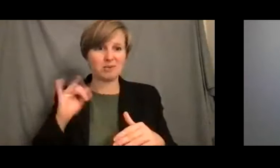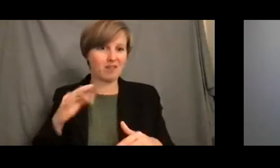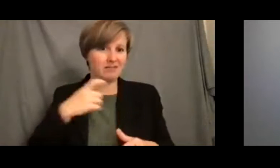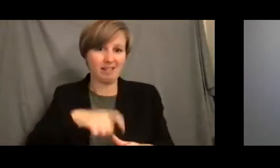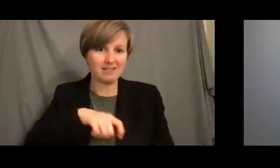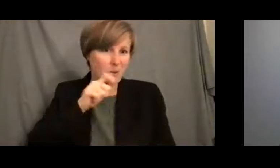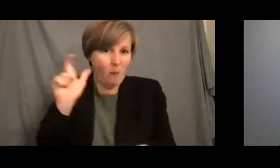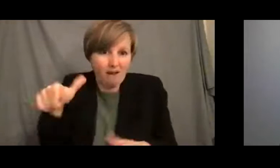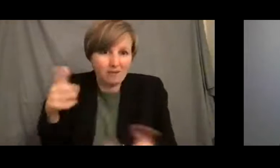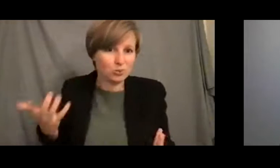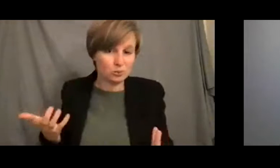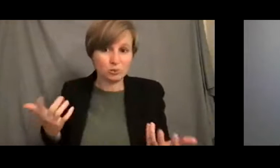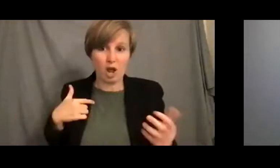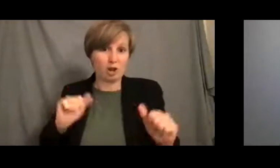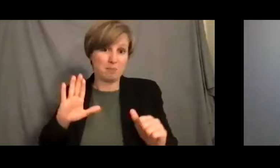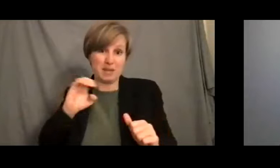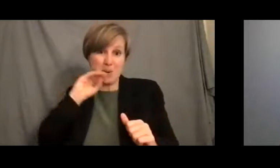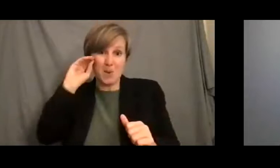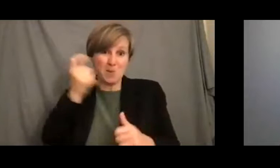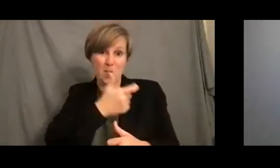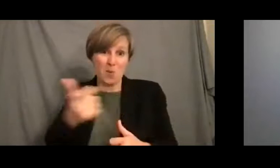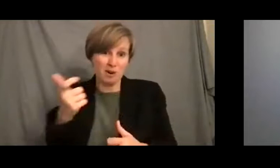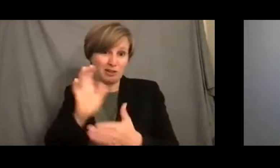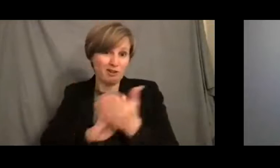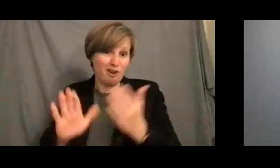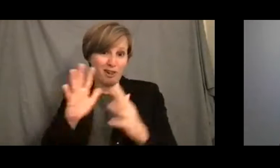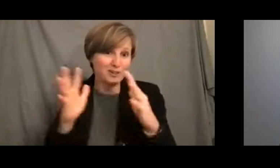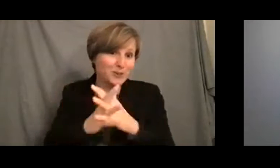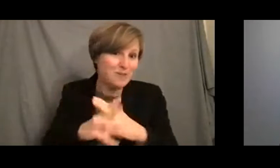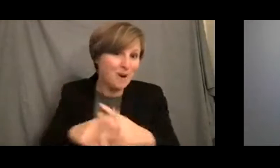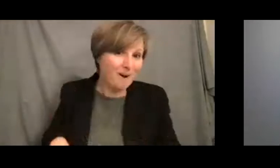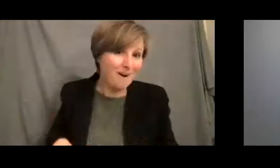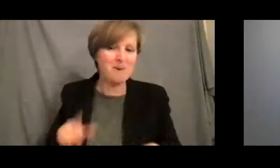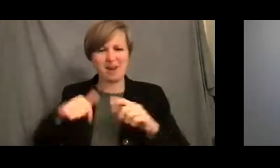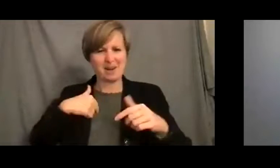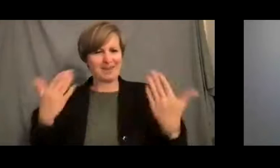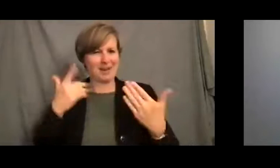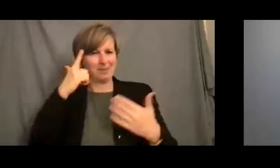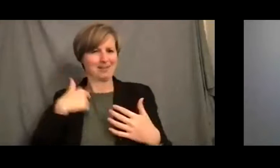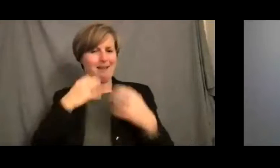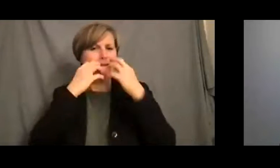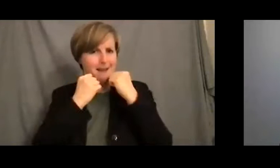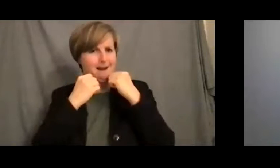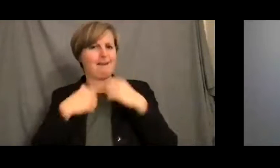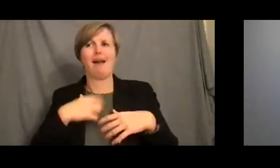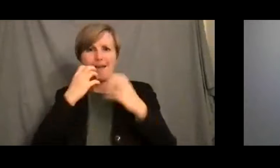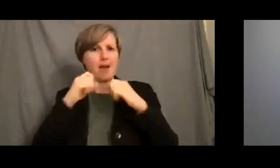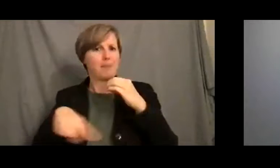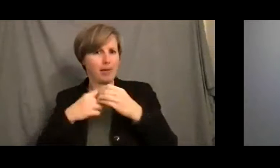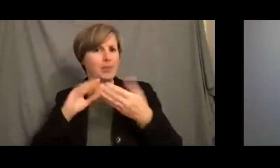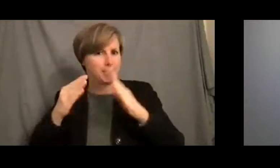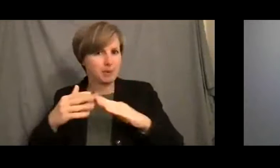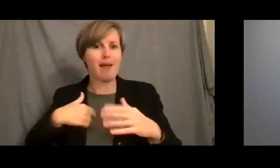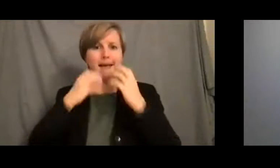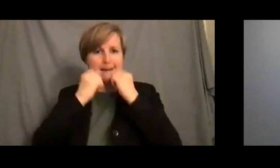House of Delegates. I could be home watching college football now or something. But I'm here because I care. I care about the community. I care about